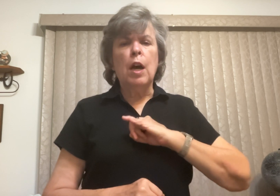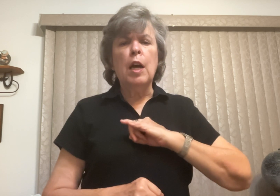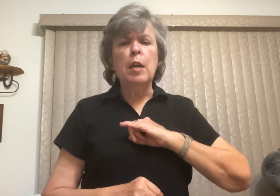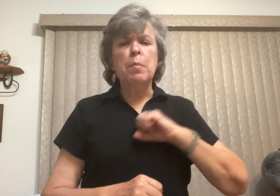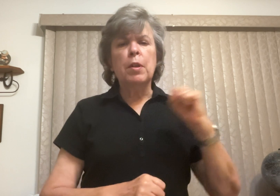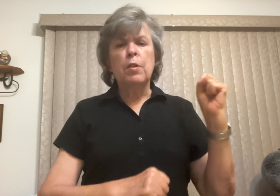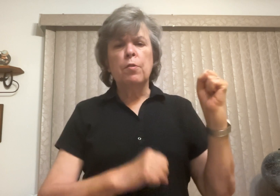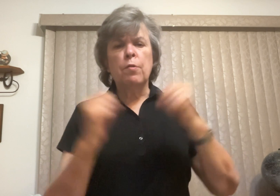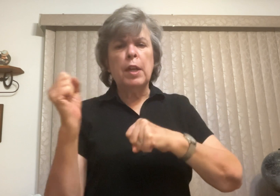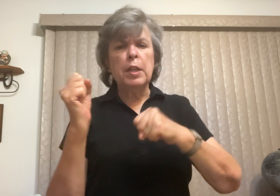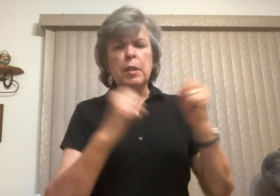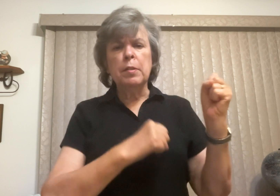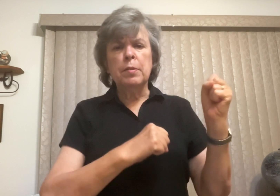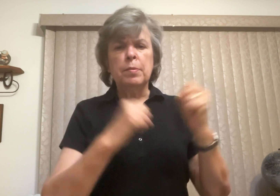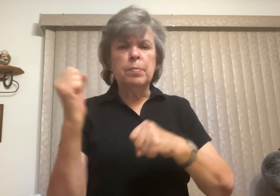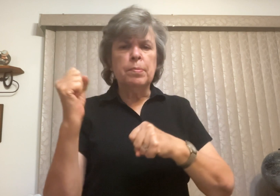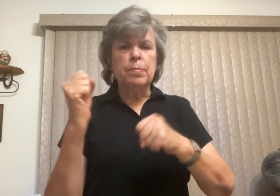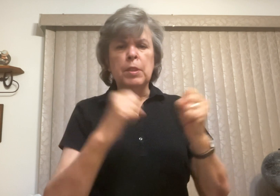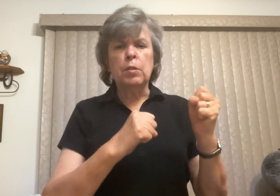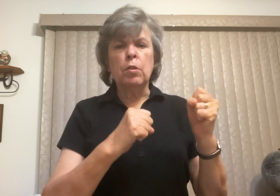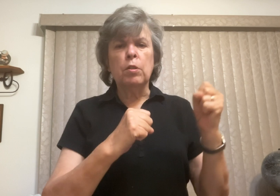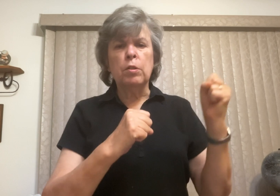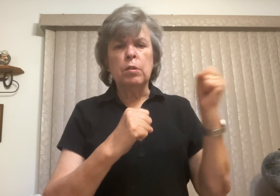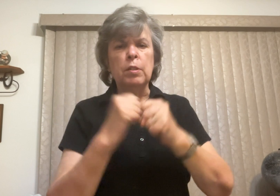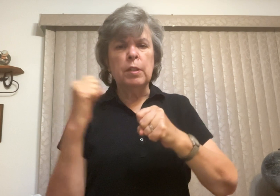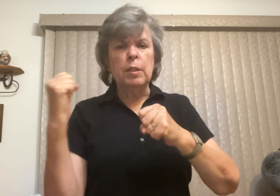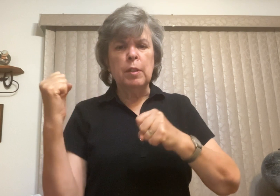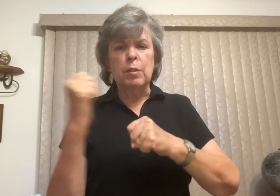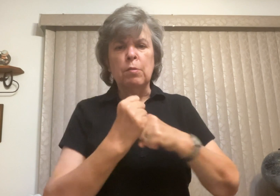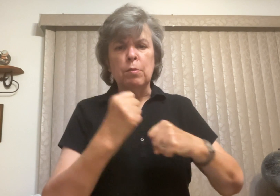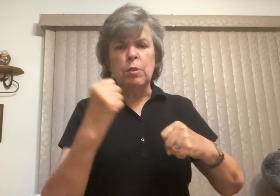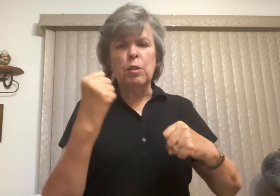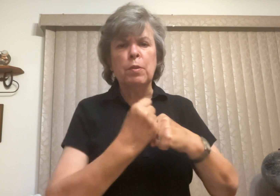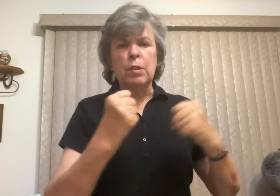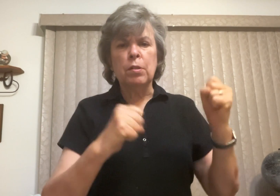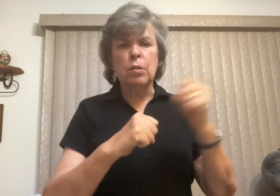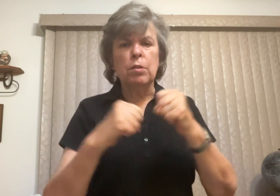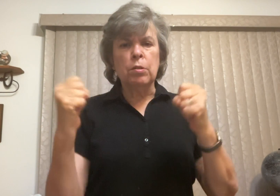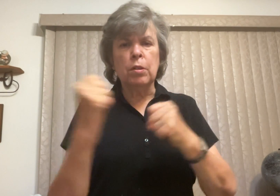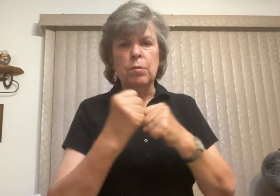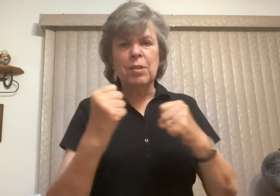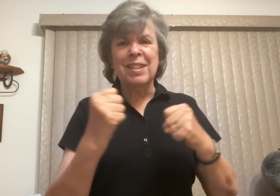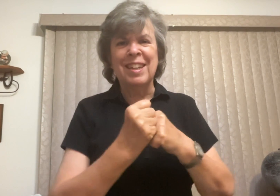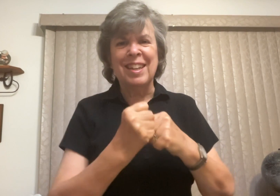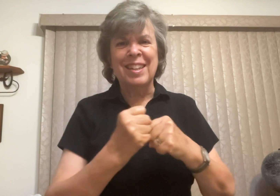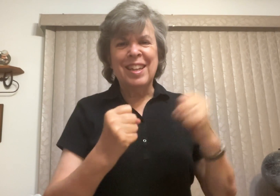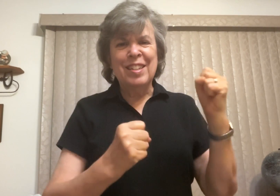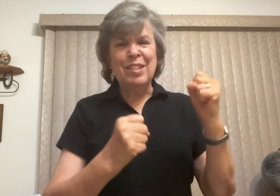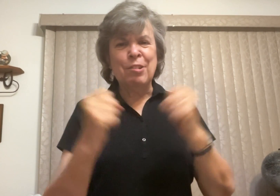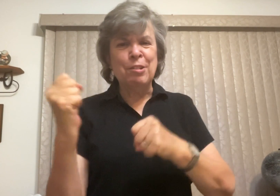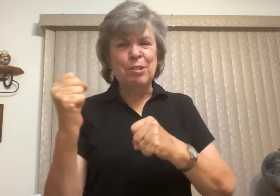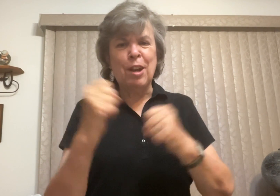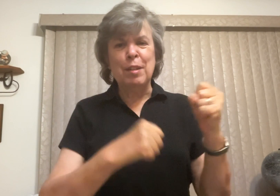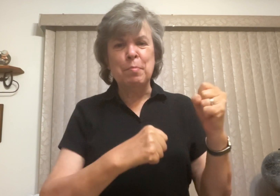I'm fighting. This is hard that you don't want to hurt yourself. So you try to